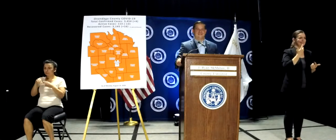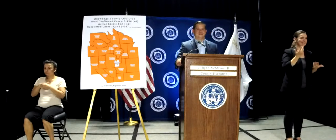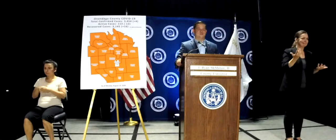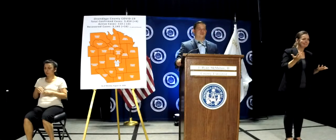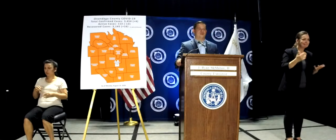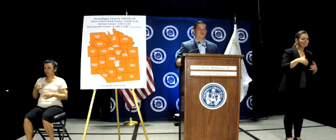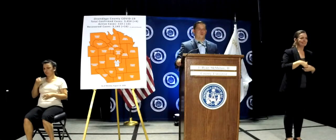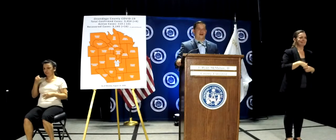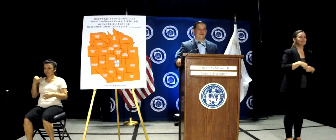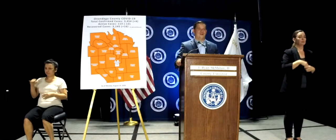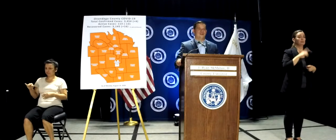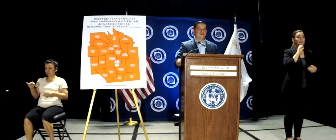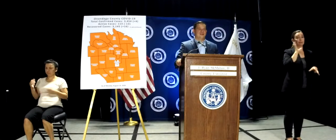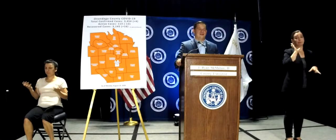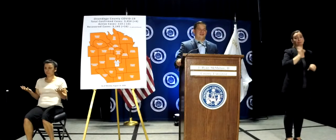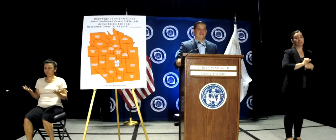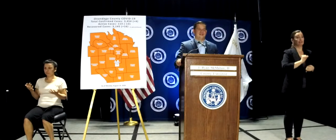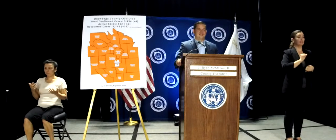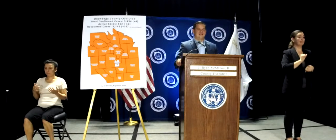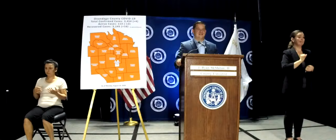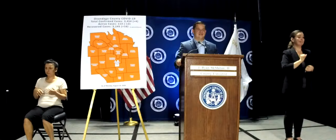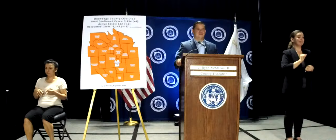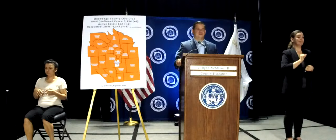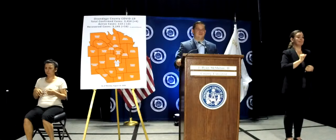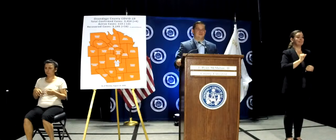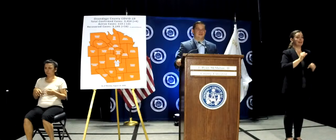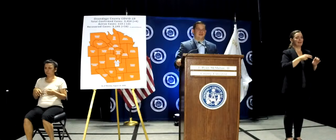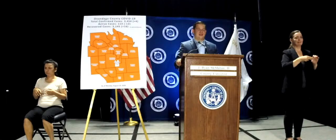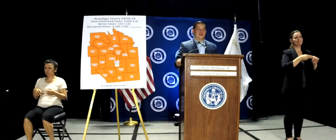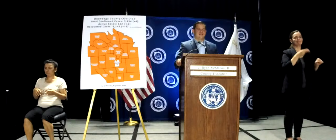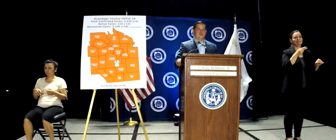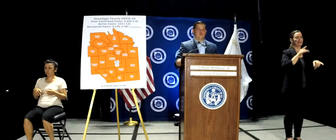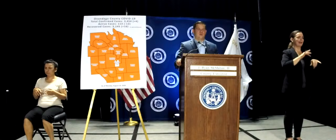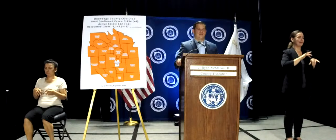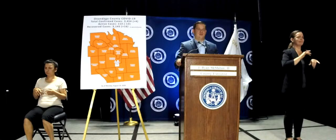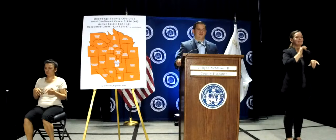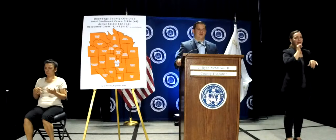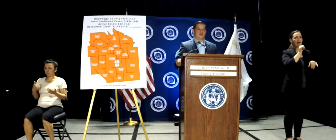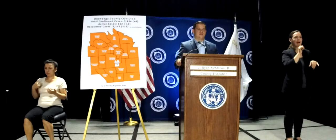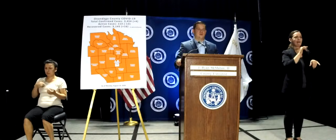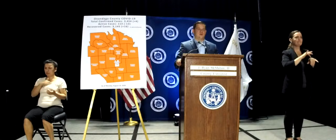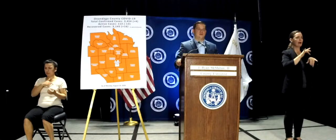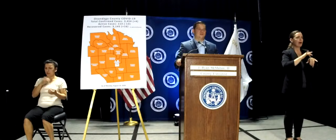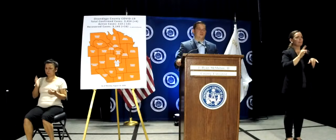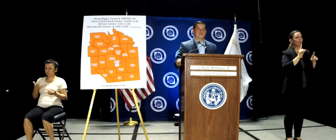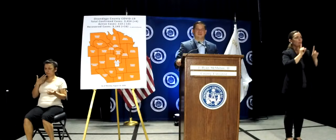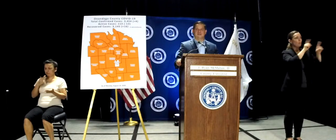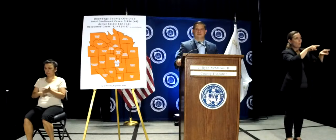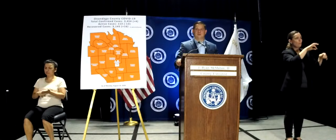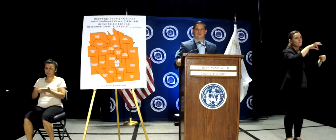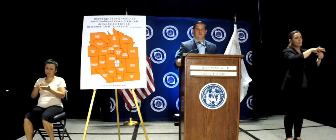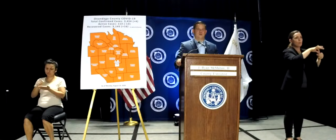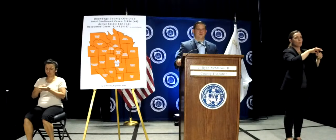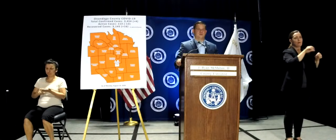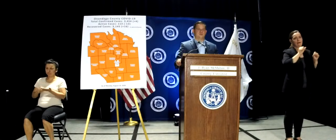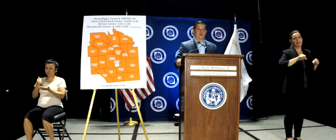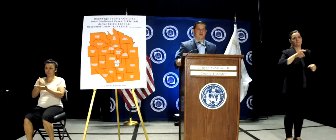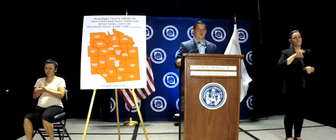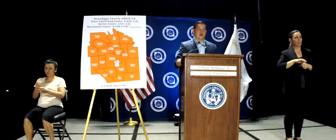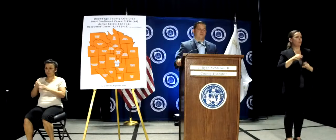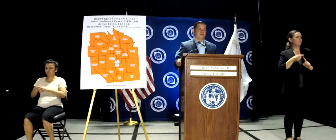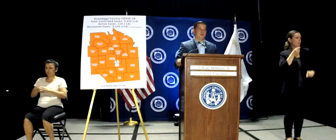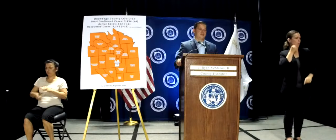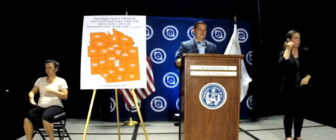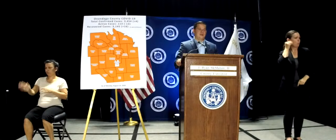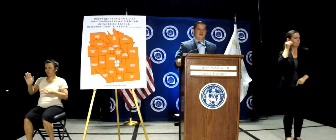voting, I think, has been done for a while. I think what we have in New York isn't what the president is alluding to, which is